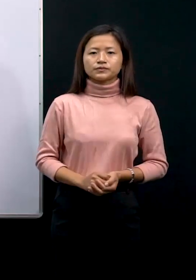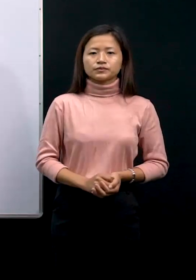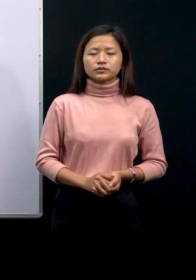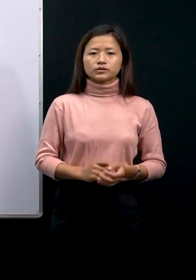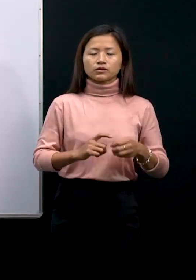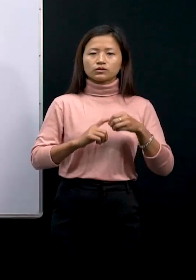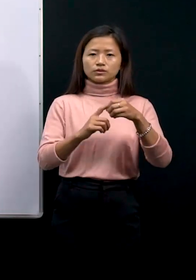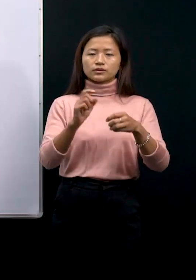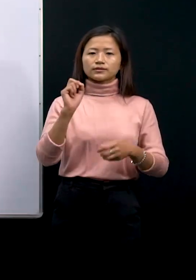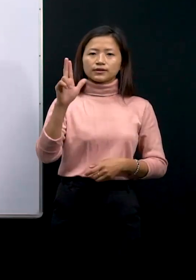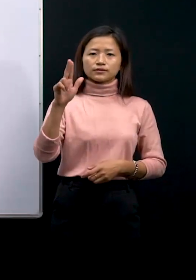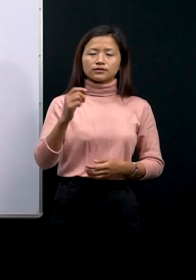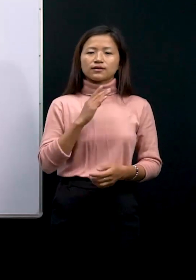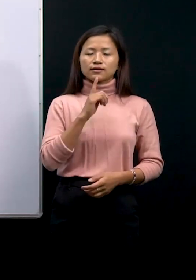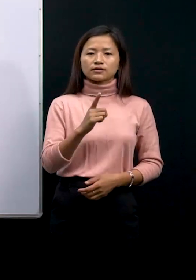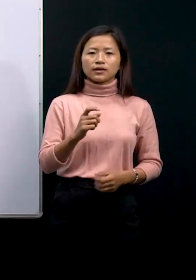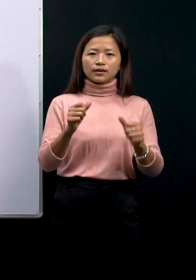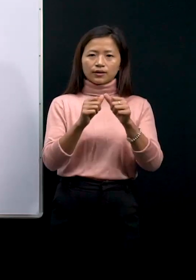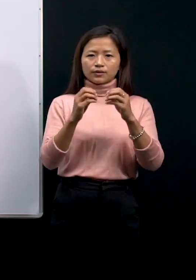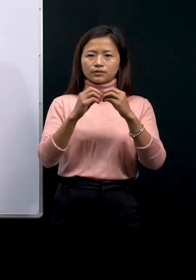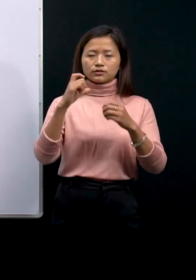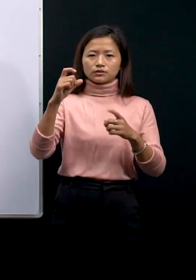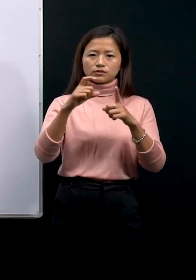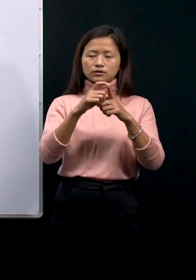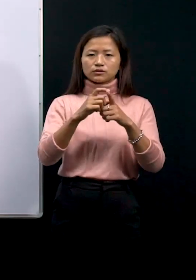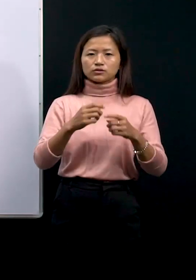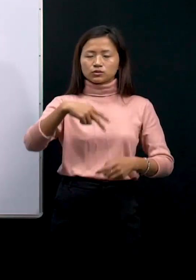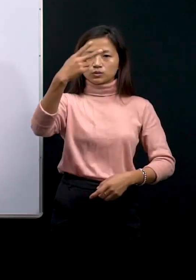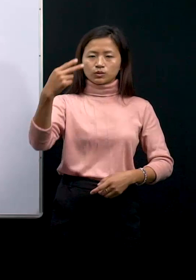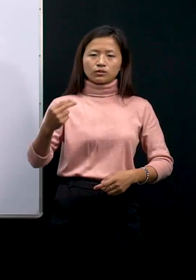Question number 8 tells, a quadrilateral ABCD is drawn